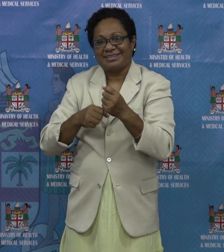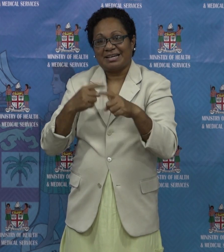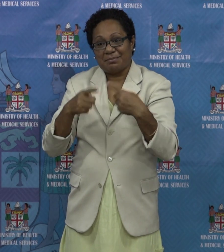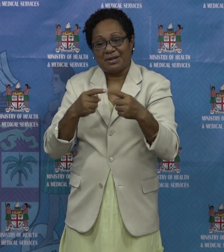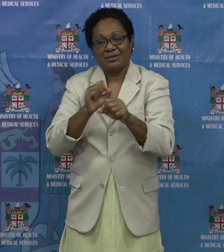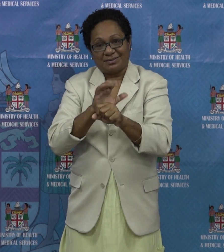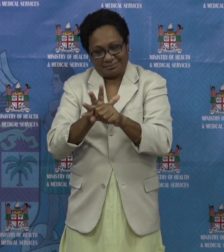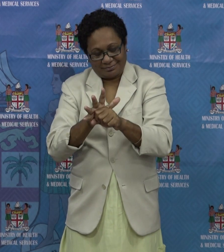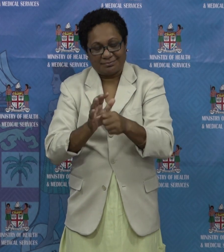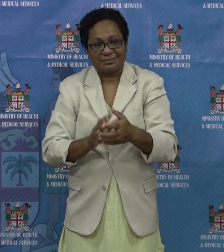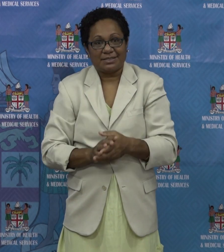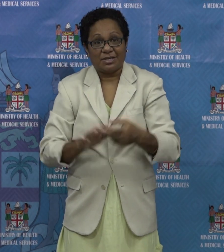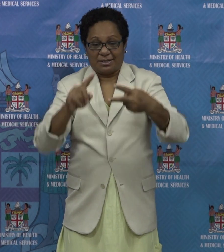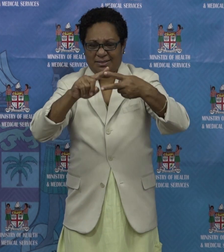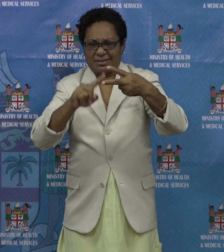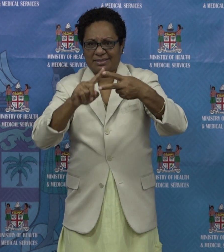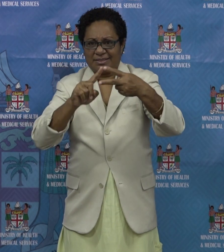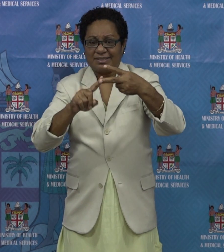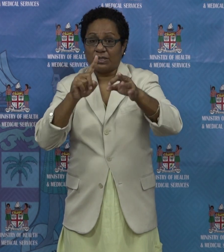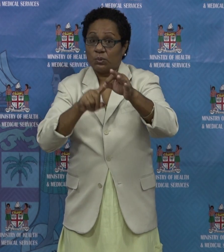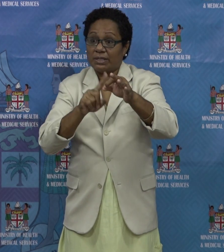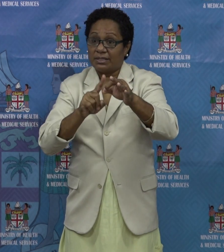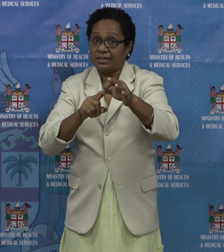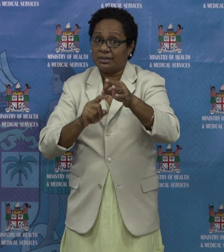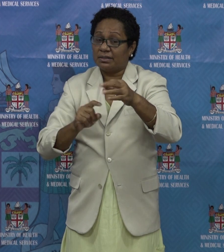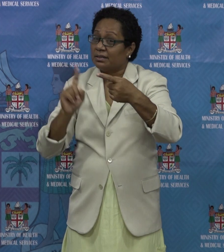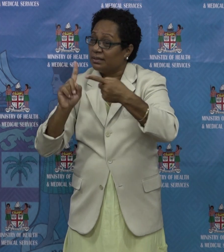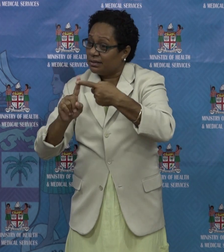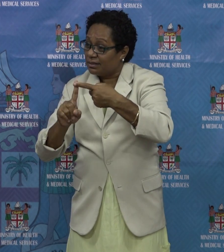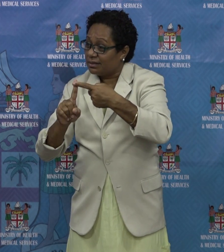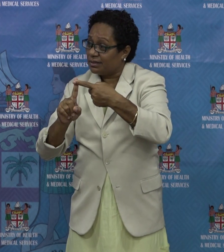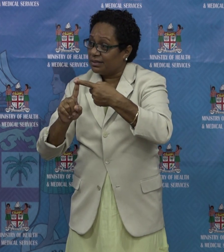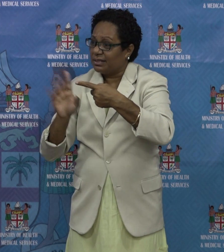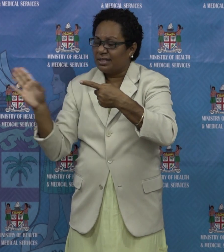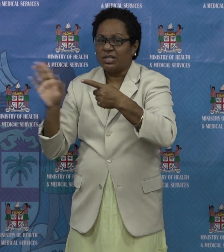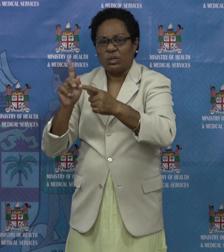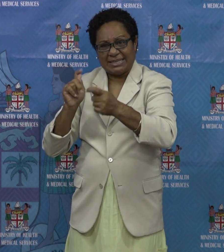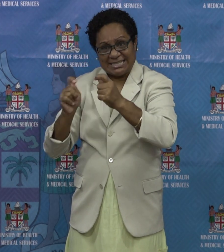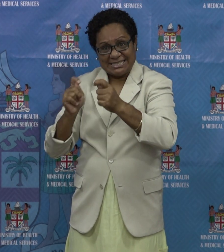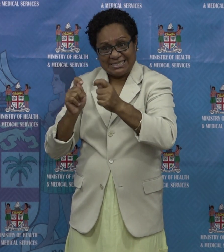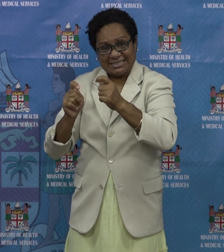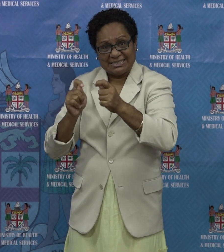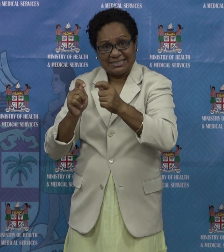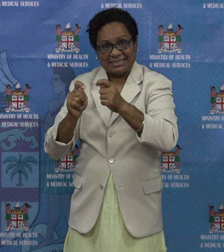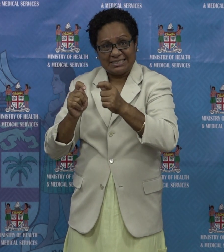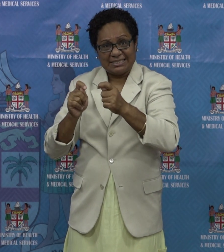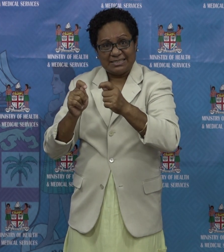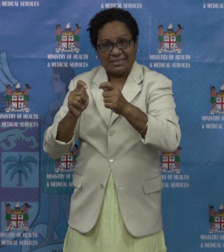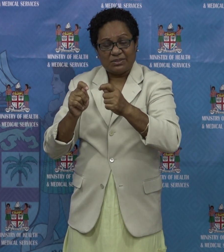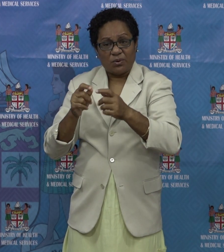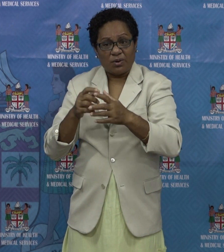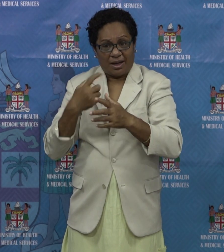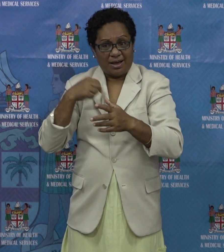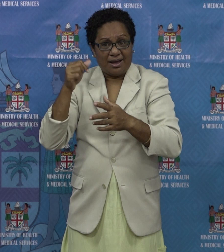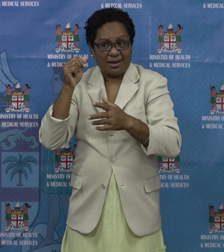quick questions. First one being about the testing capacity. I understand that there are testing underway in